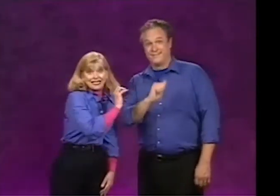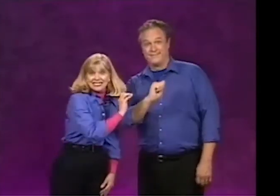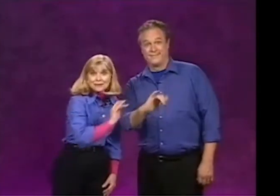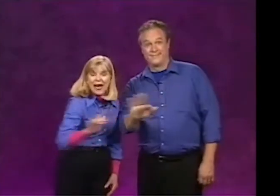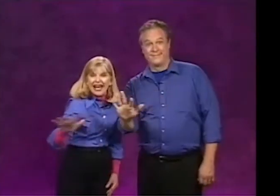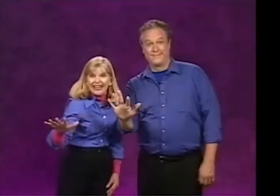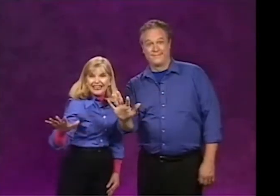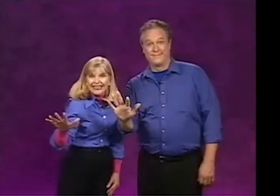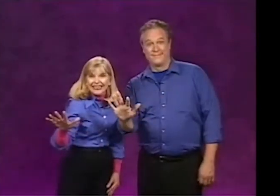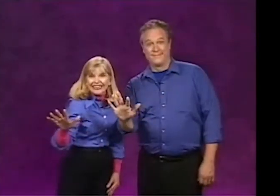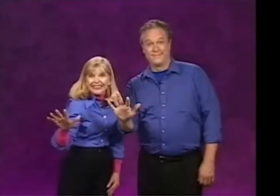spell.